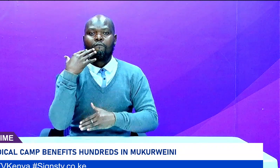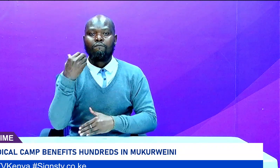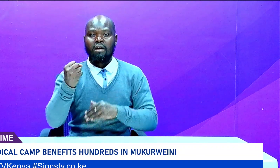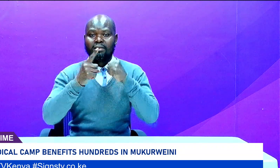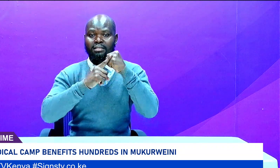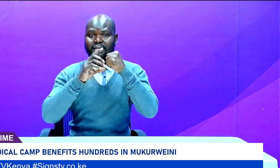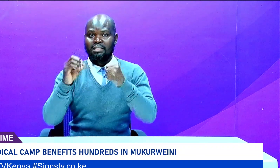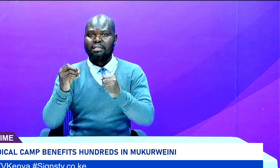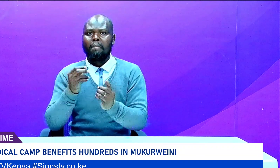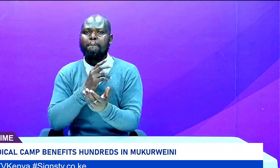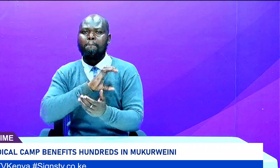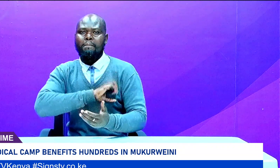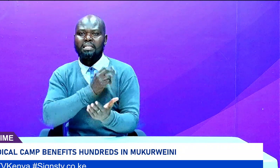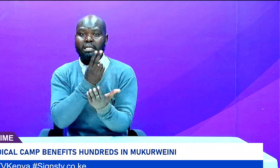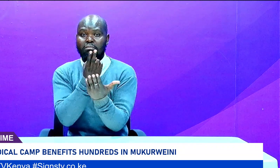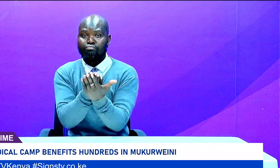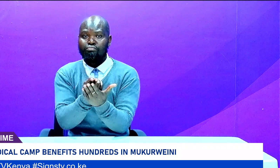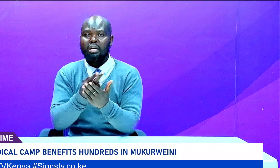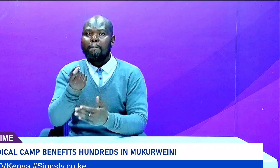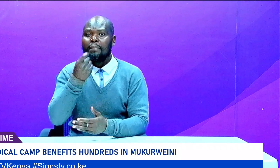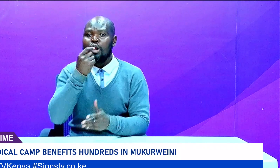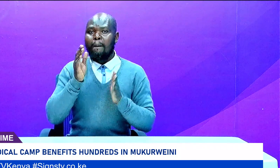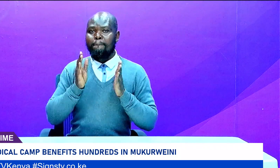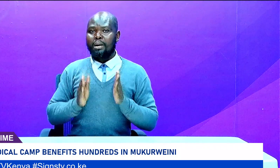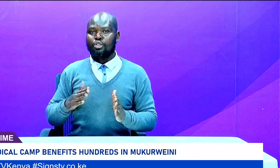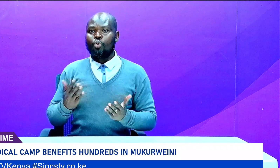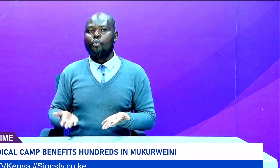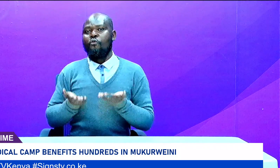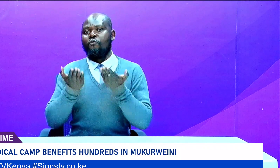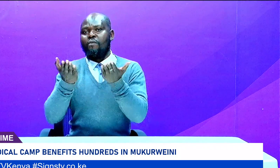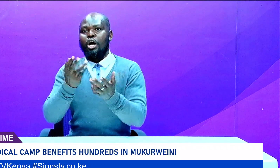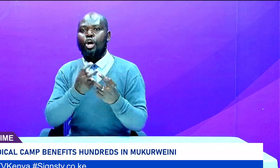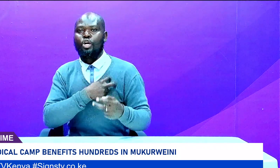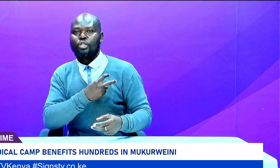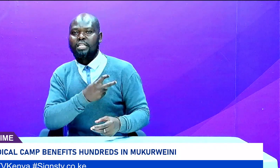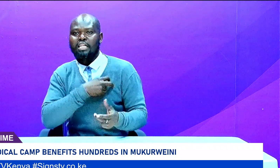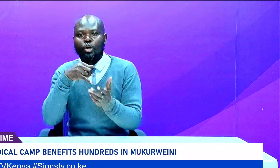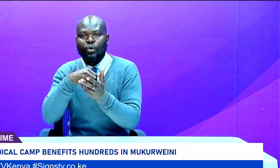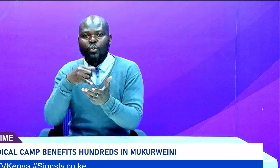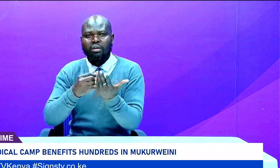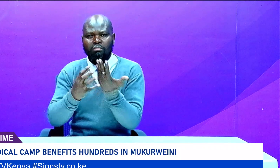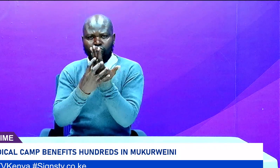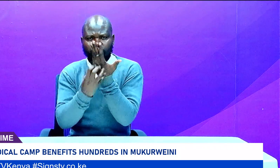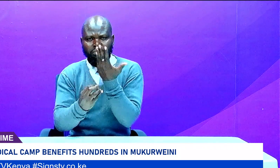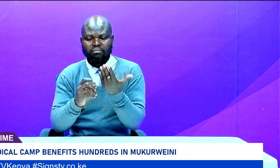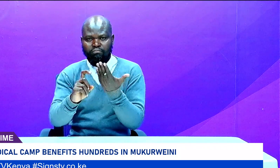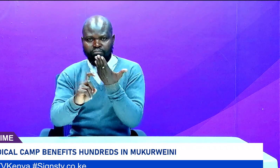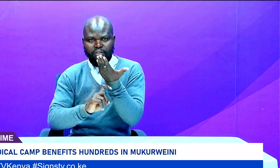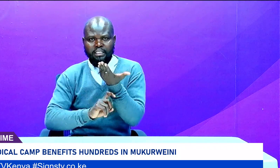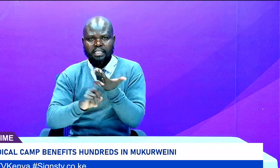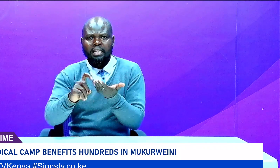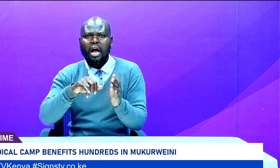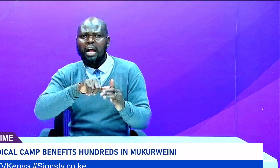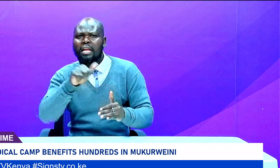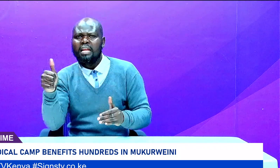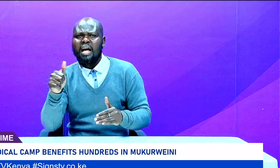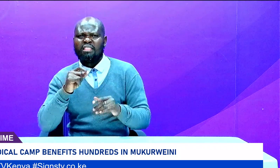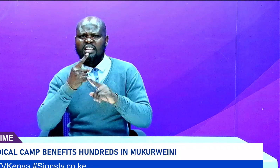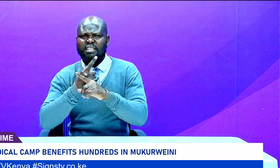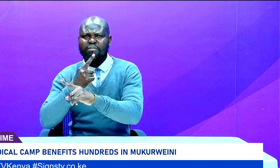was held at the invitation of the local Catholic Church, has already attended to at